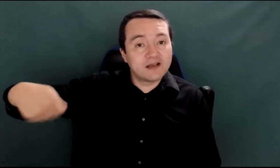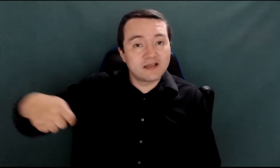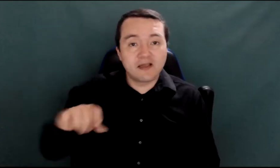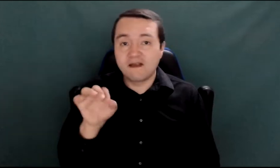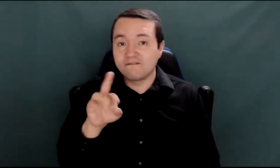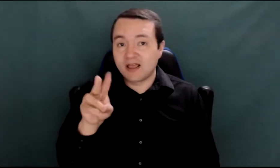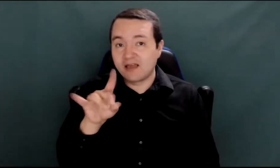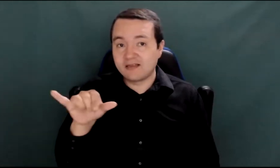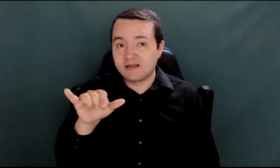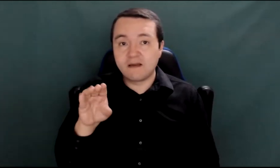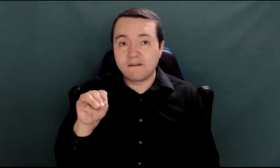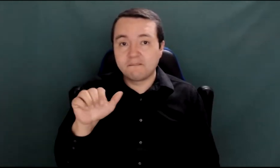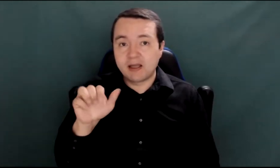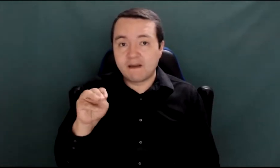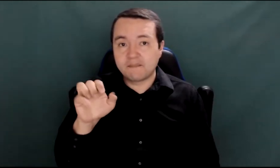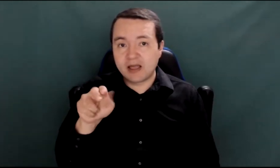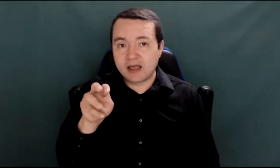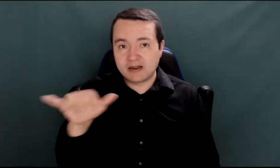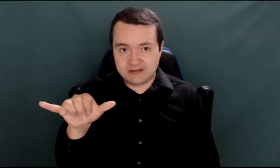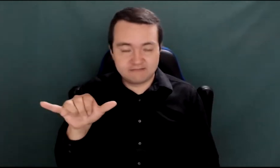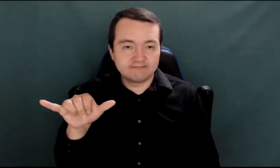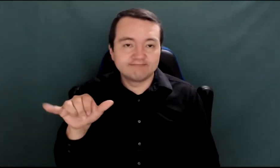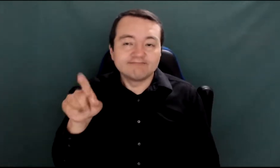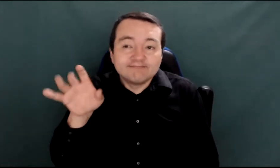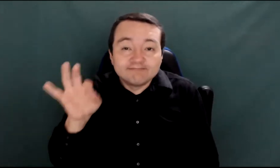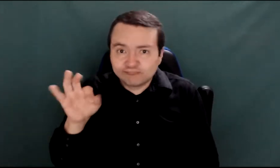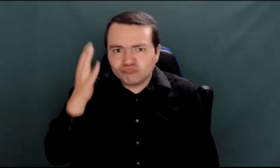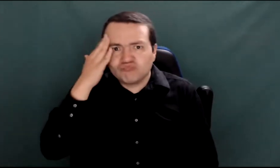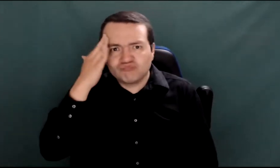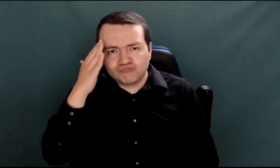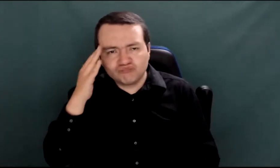I apologize on behalf of our president,